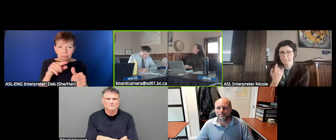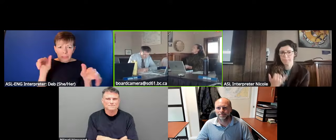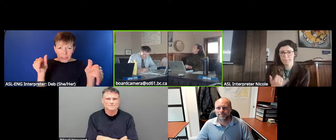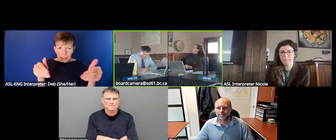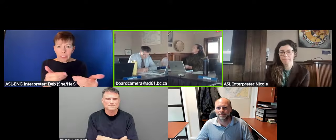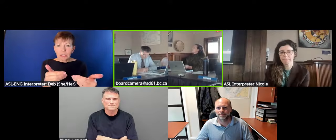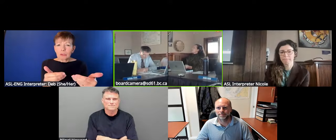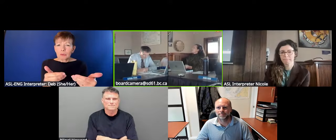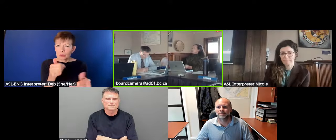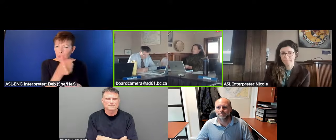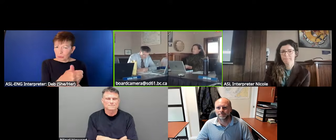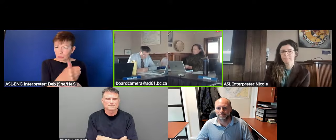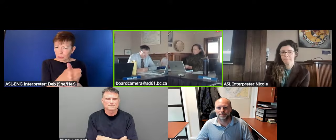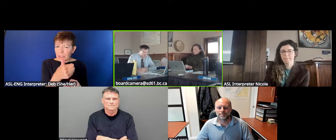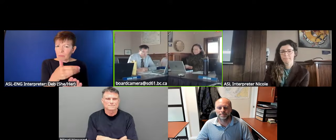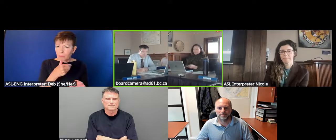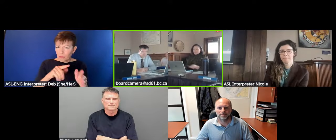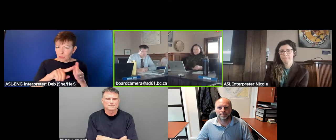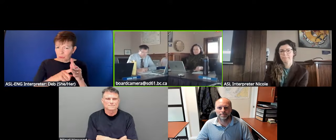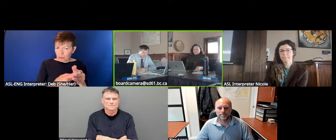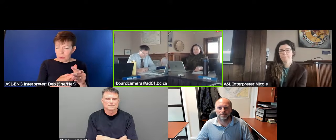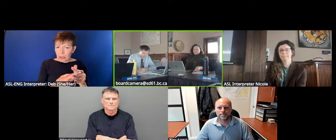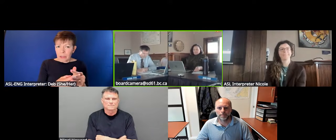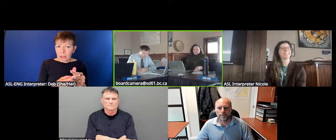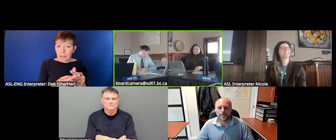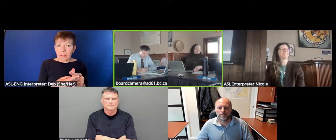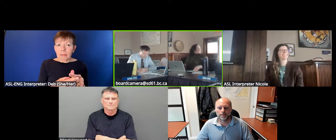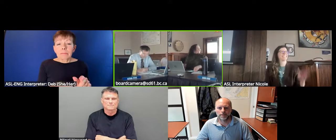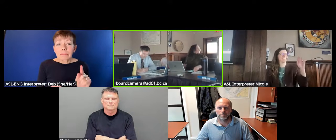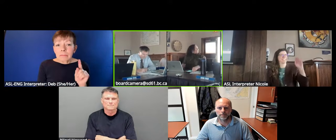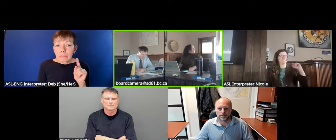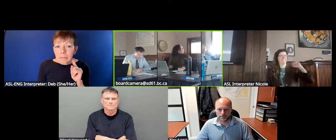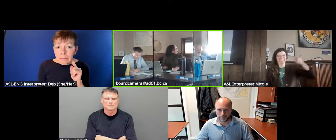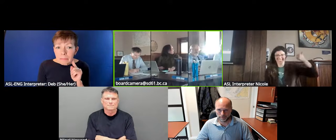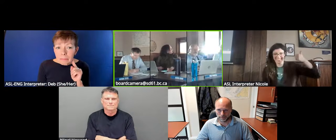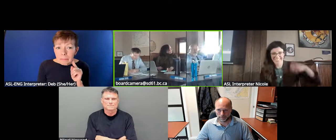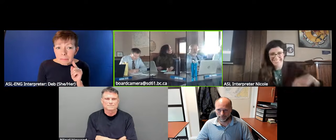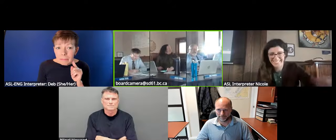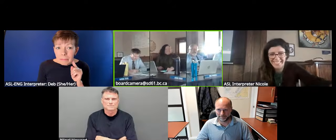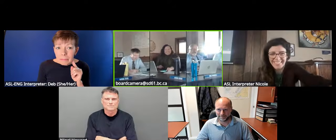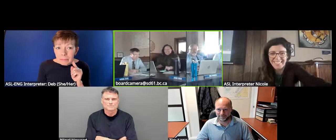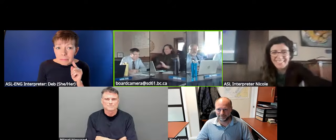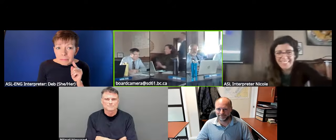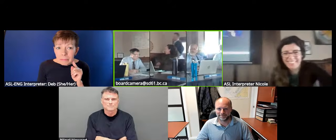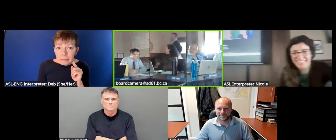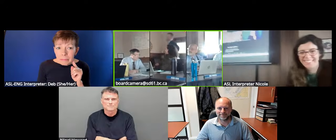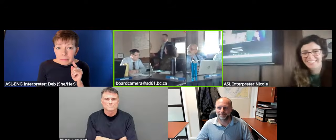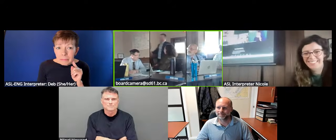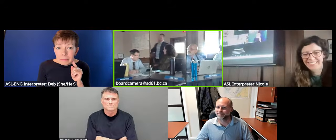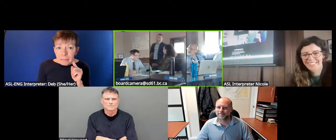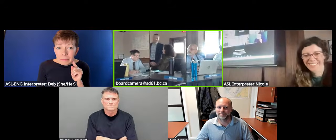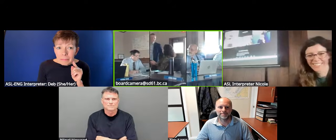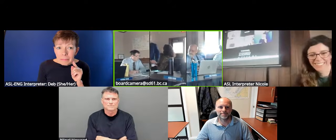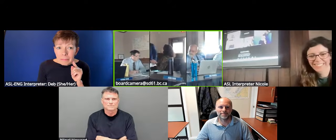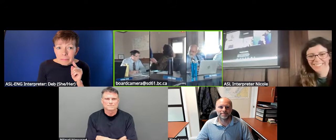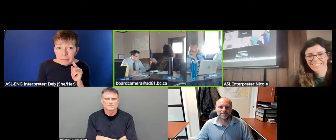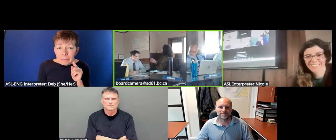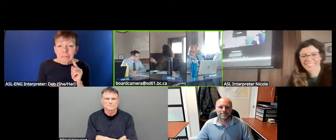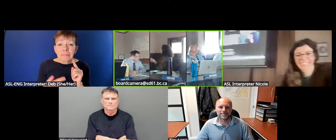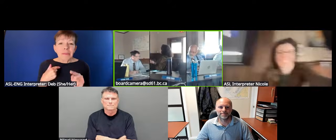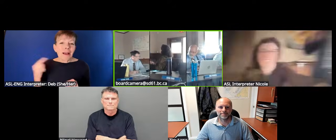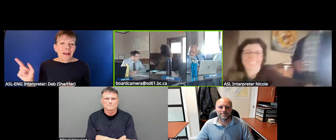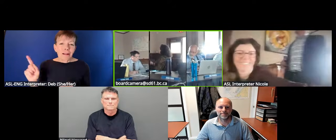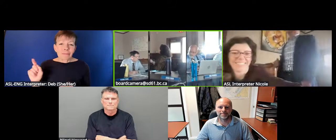yourself. Before starting. I think that's. Hi, welcome. Hi, Kathy from the